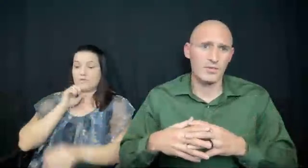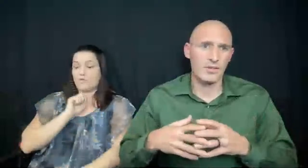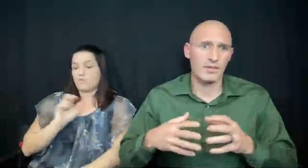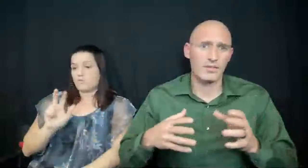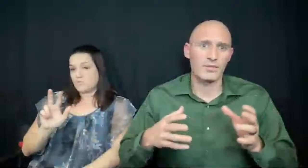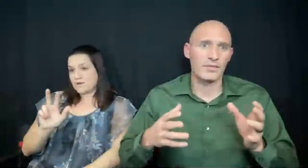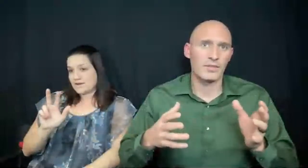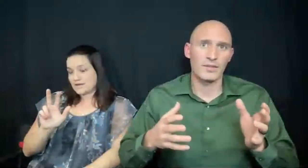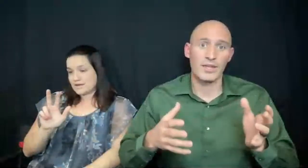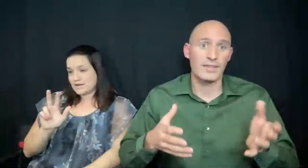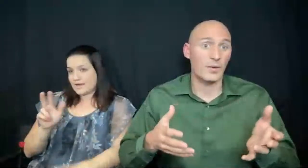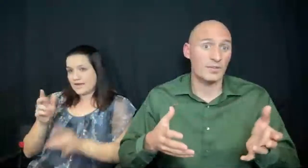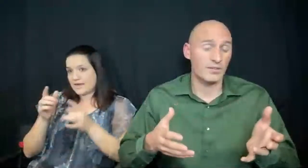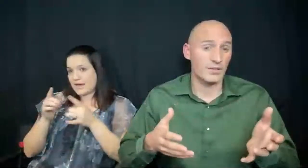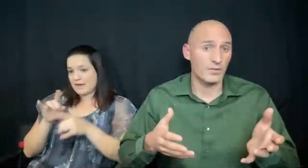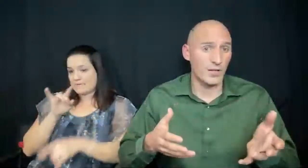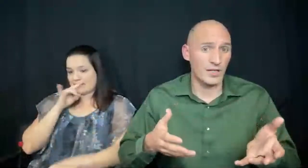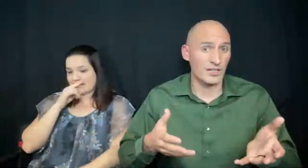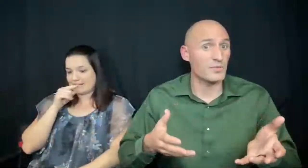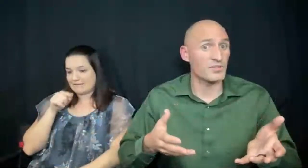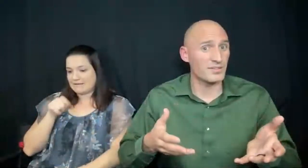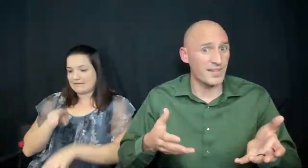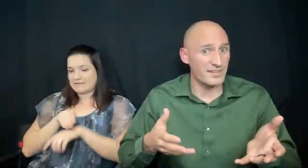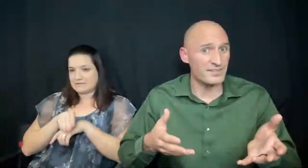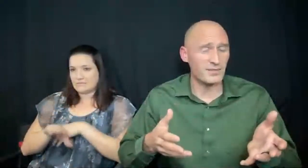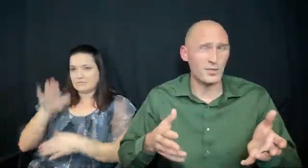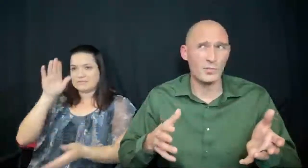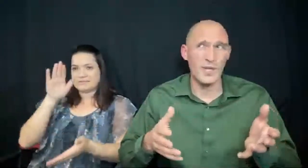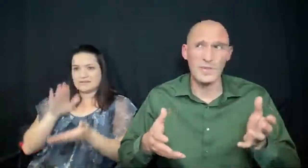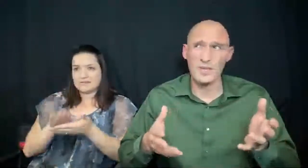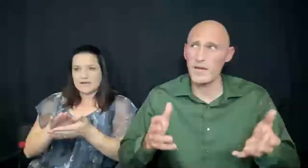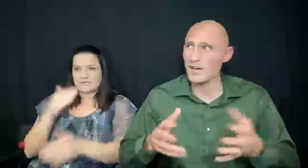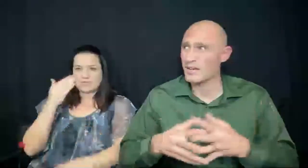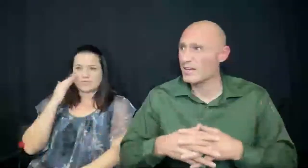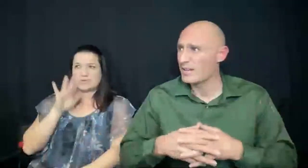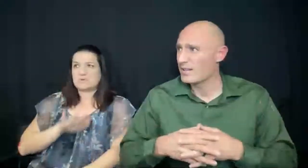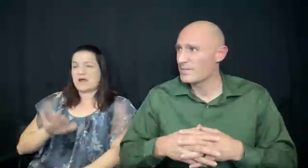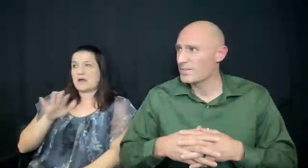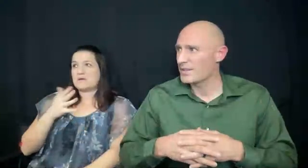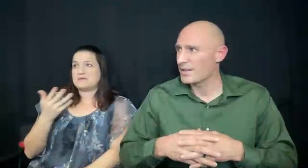the kid that was exposed to less knew maybe about